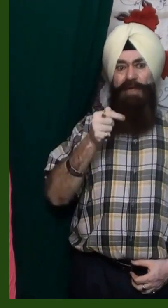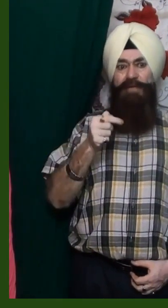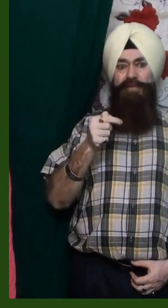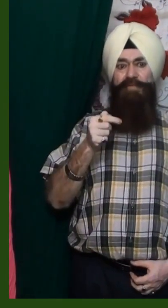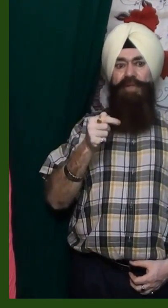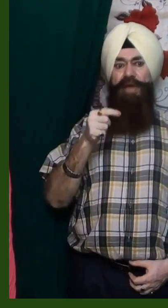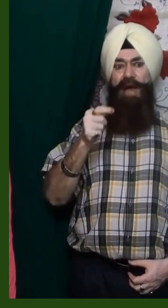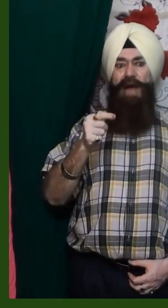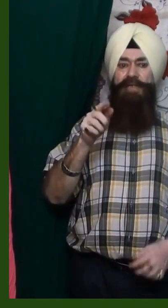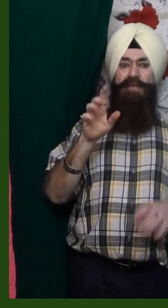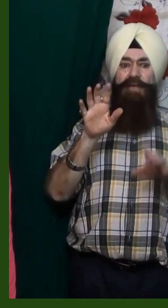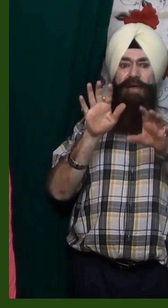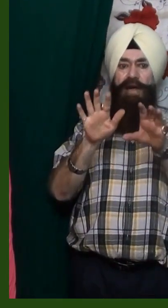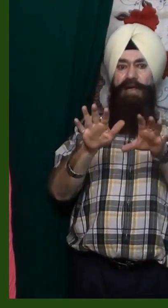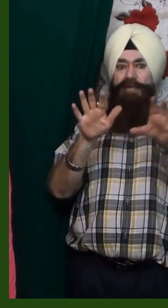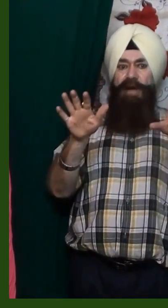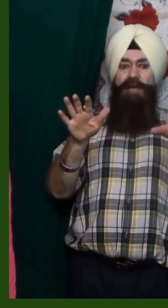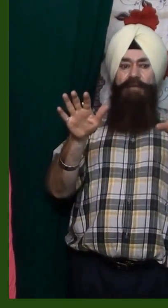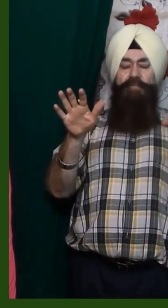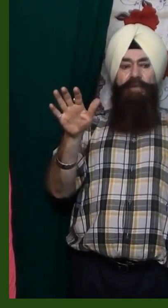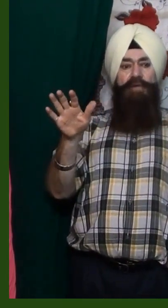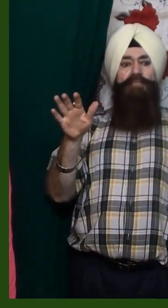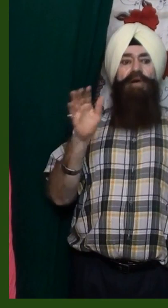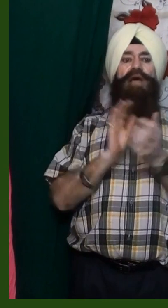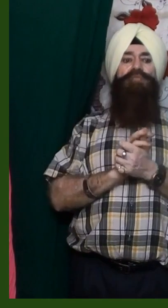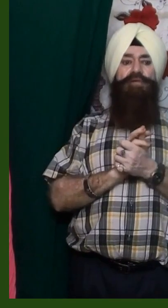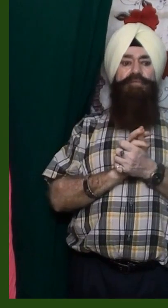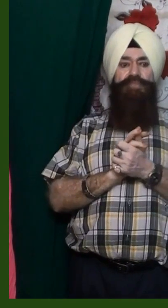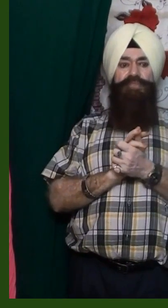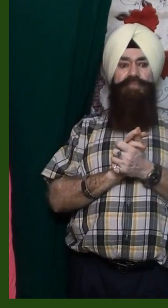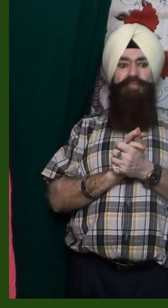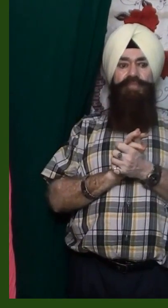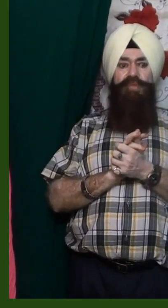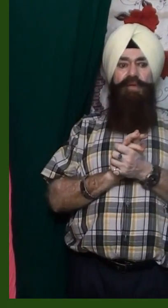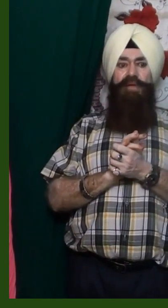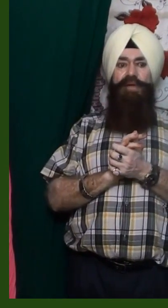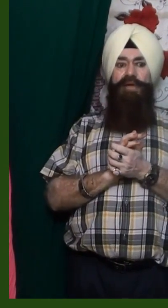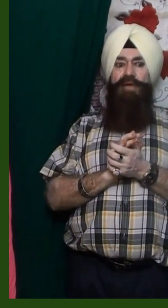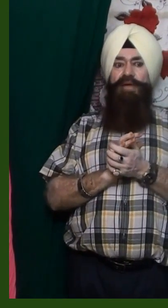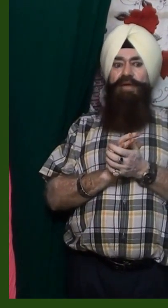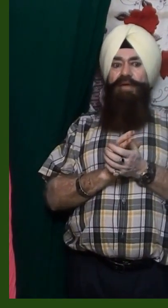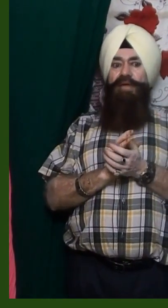approaching me at 100 mile per hour.